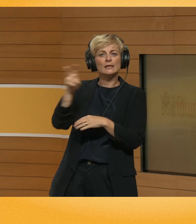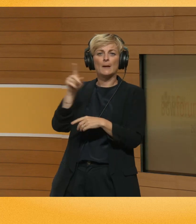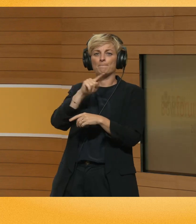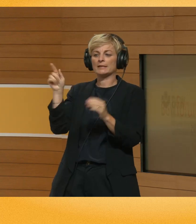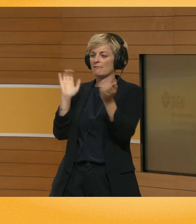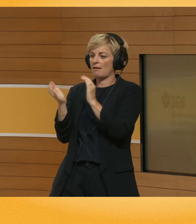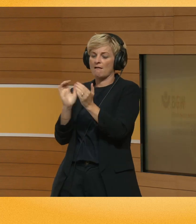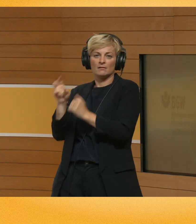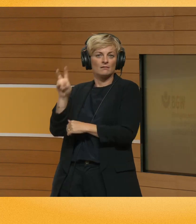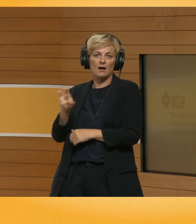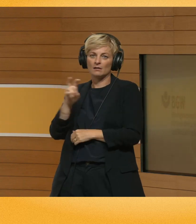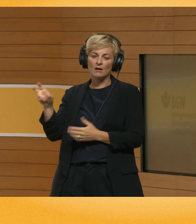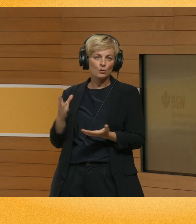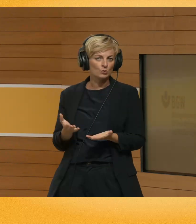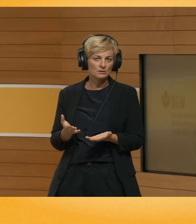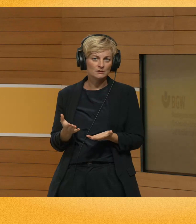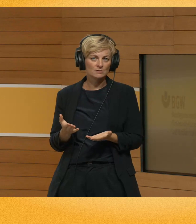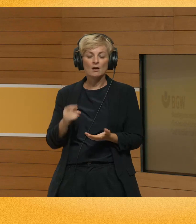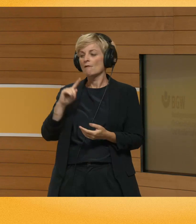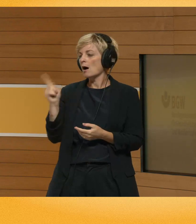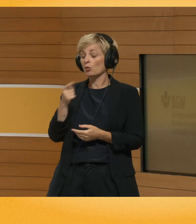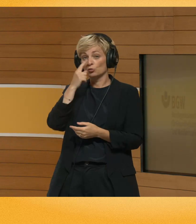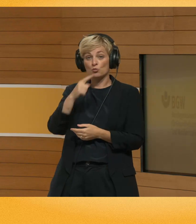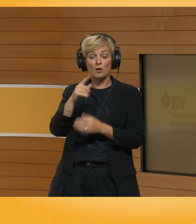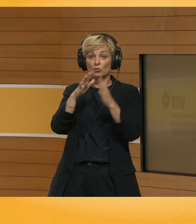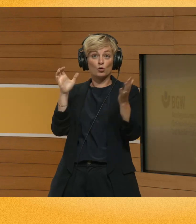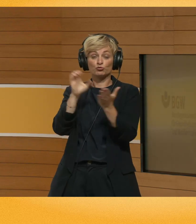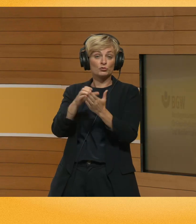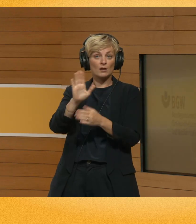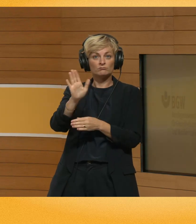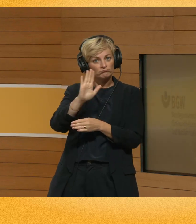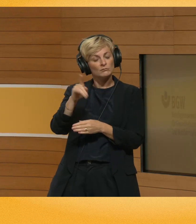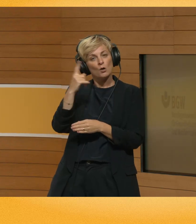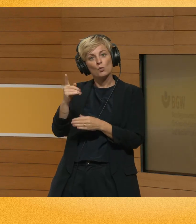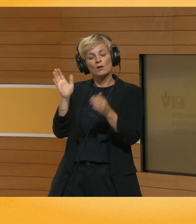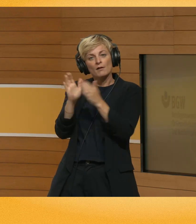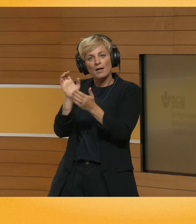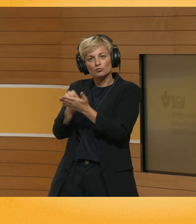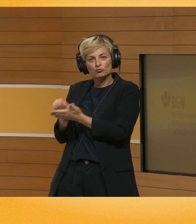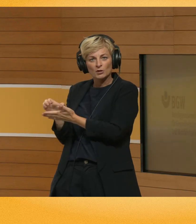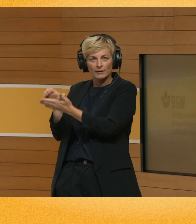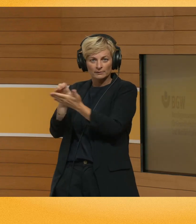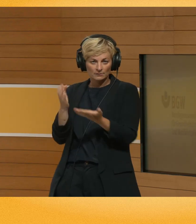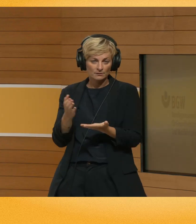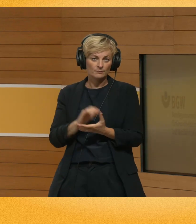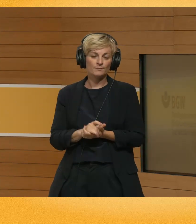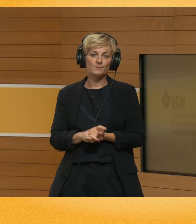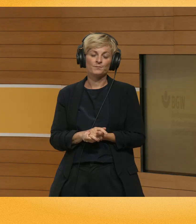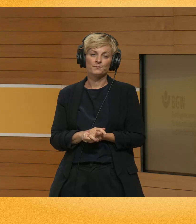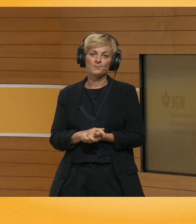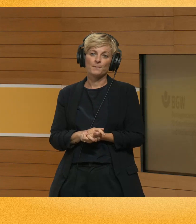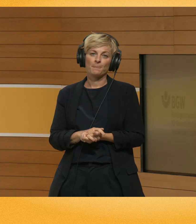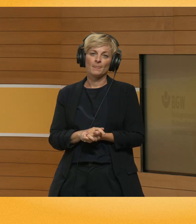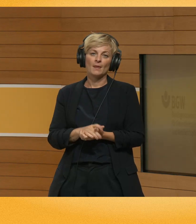big cities or areas where many people live. So I think it's also possible, of course, for small hospitals to achieve